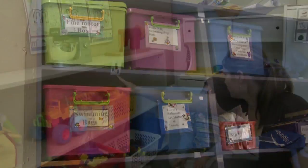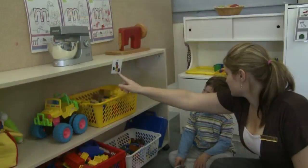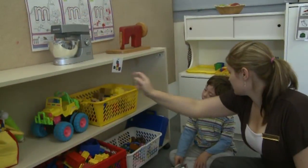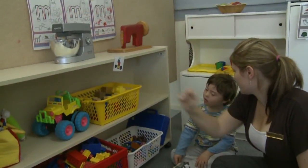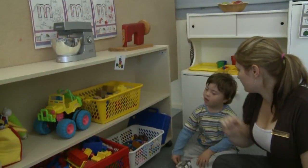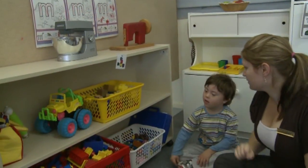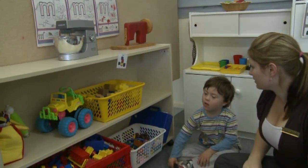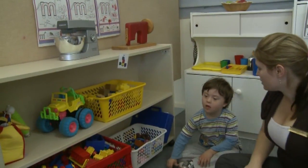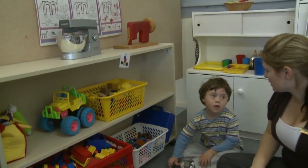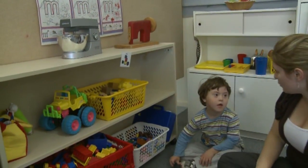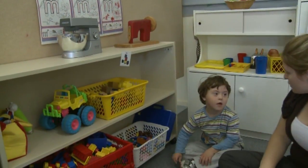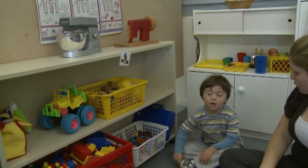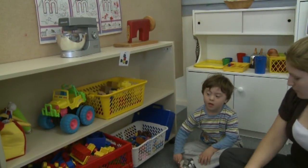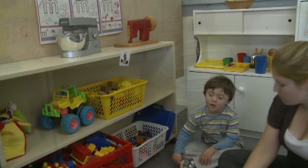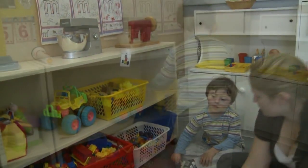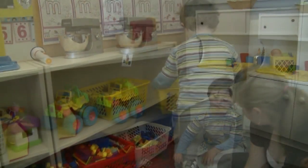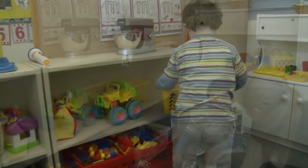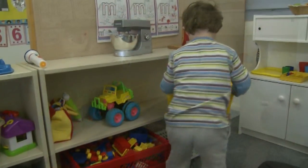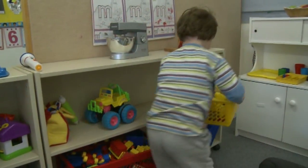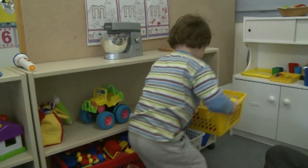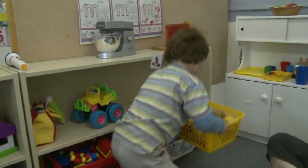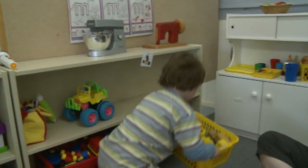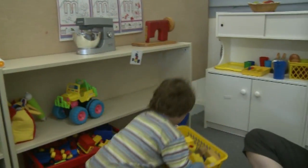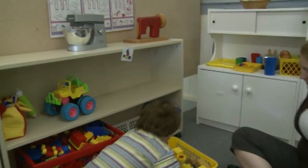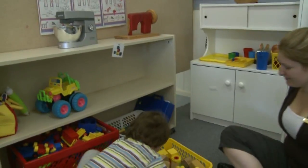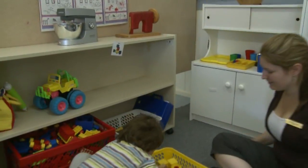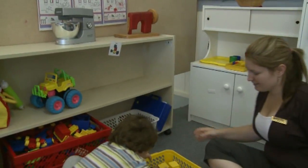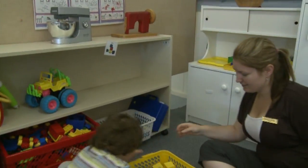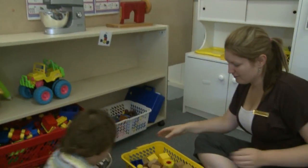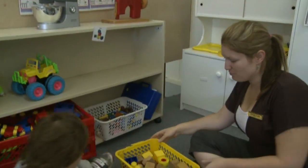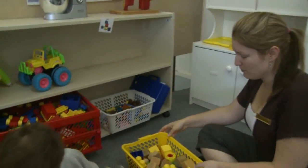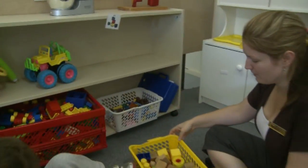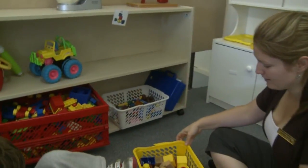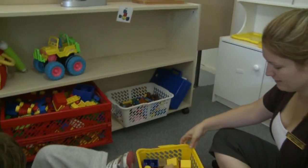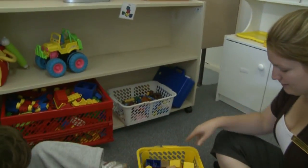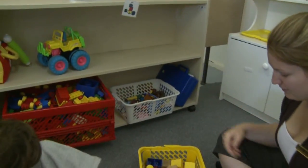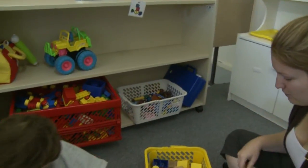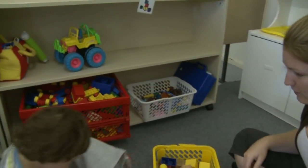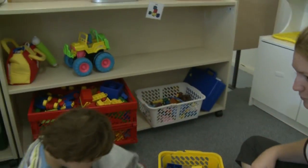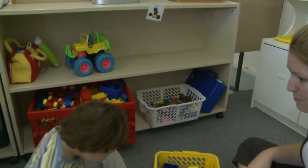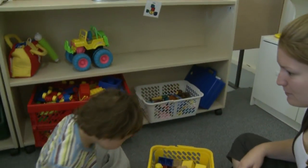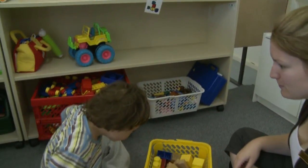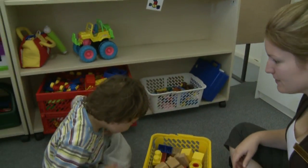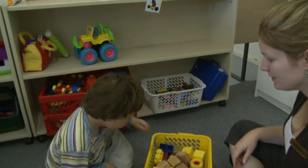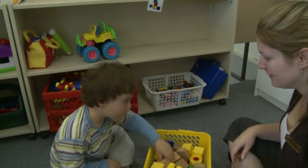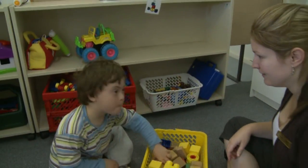storage containers. This helps the child to remember where things go and help with putting things back in the right place.